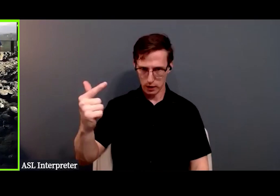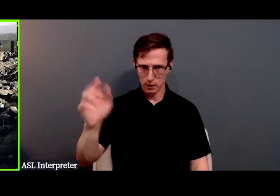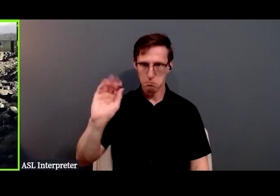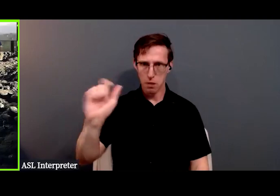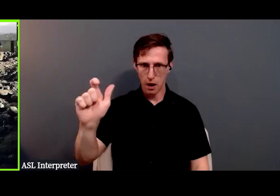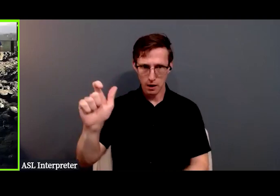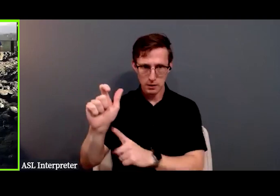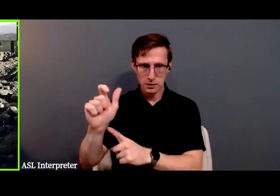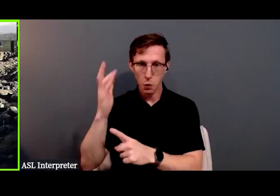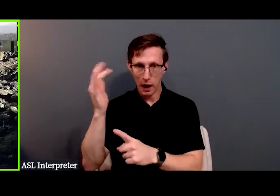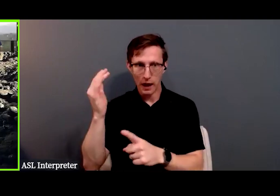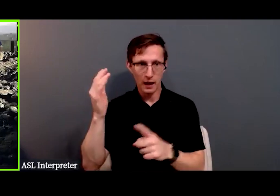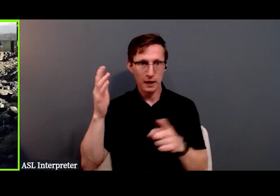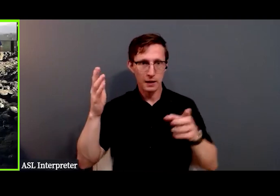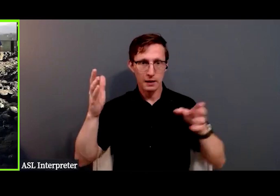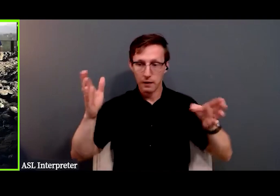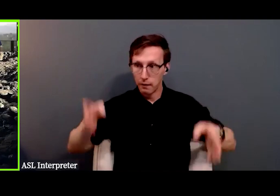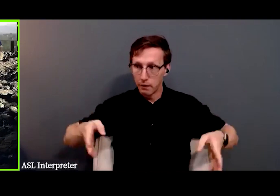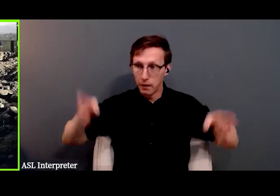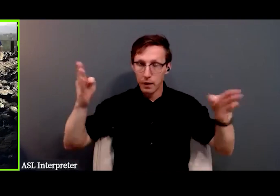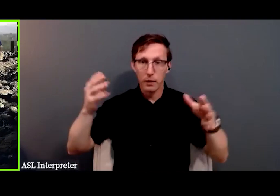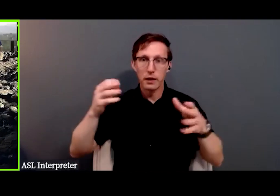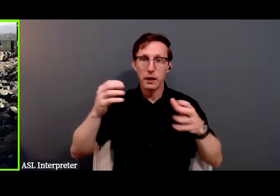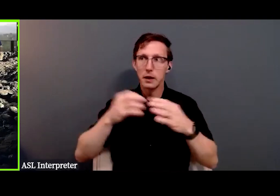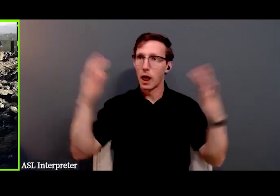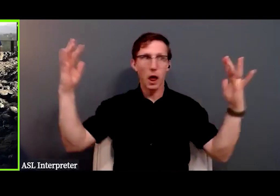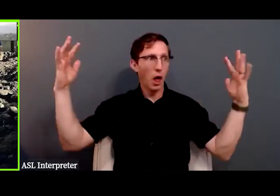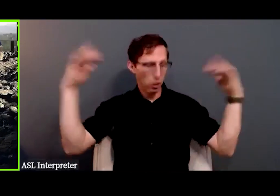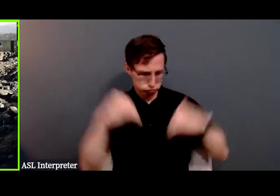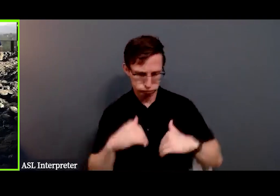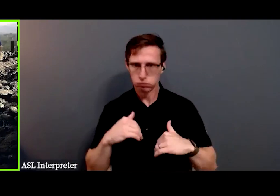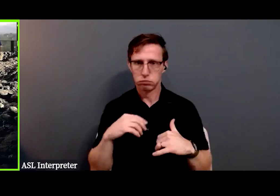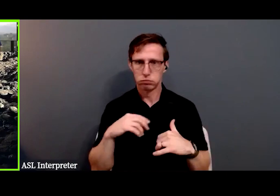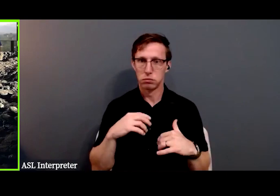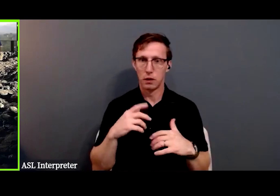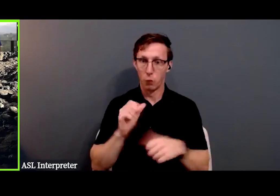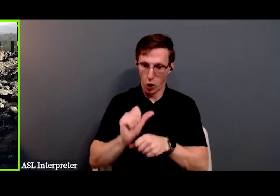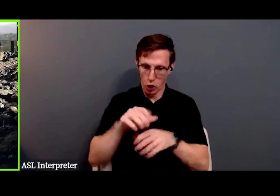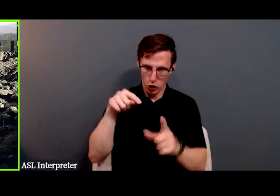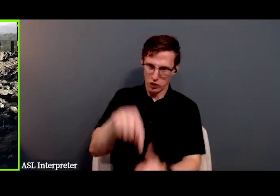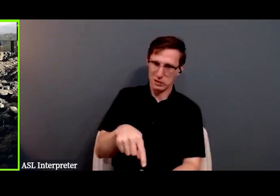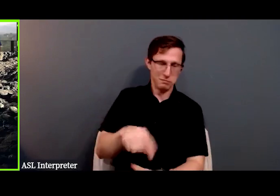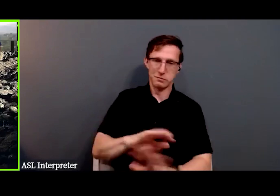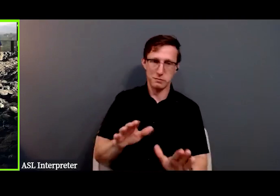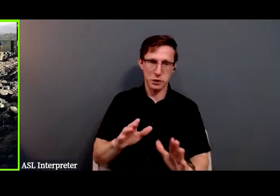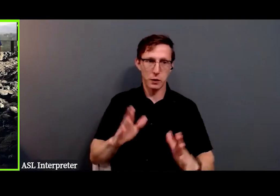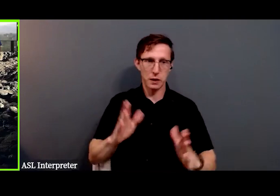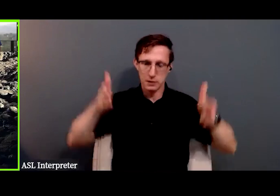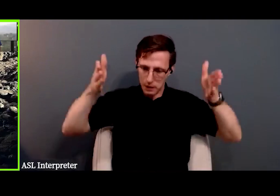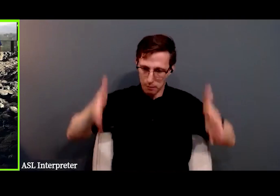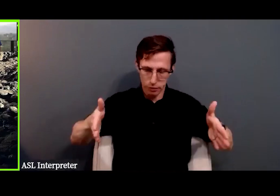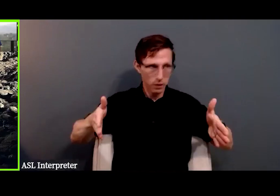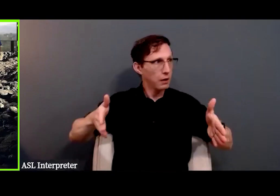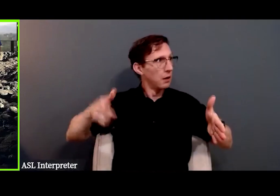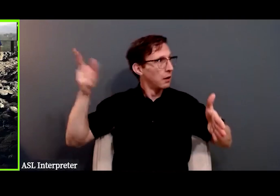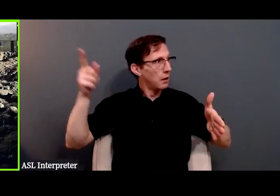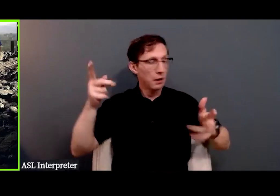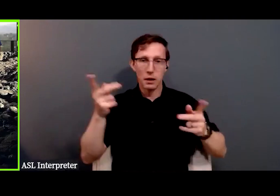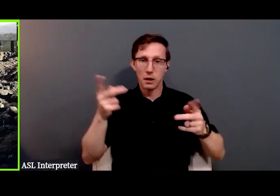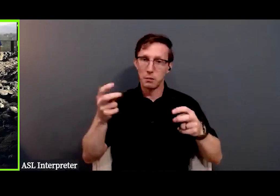safely. And we'll continue to do that across this creek bed until we're able to reinstall the bypass line.